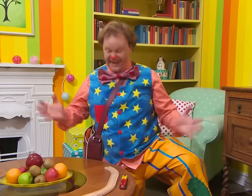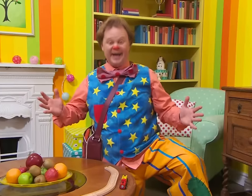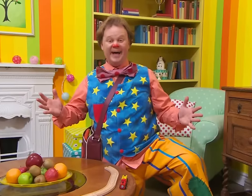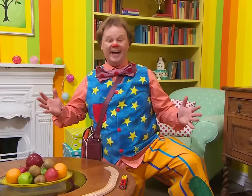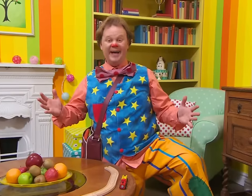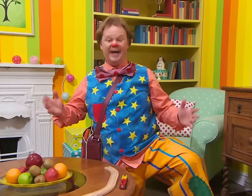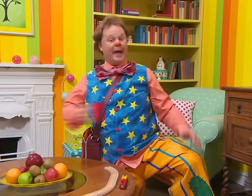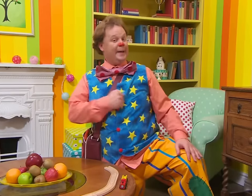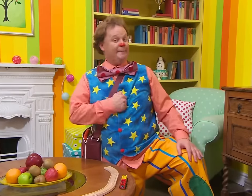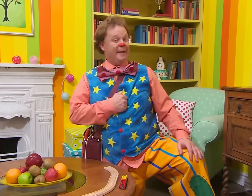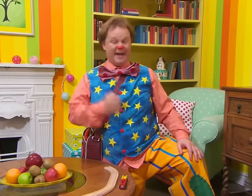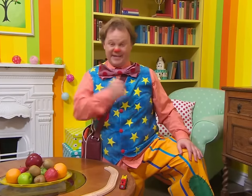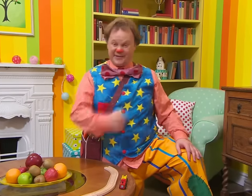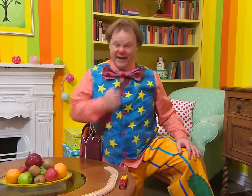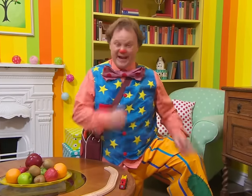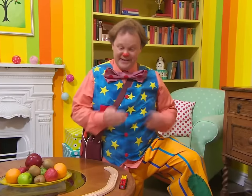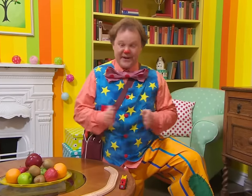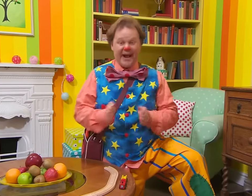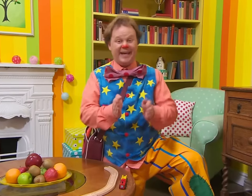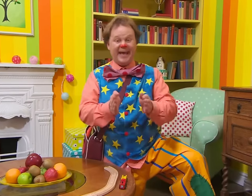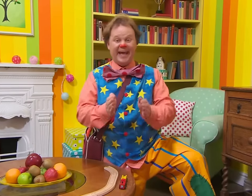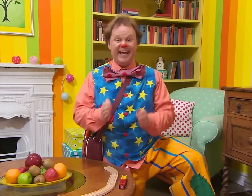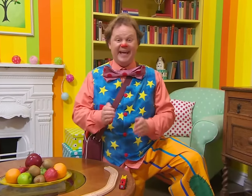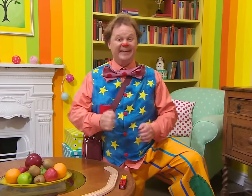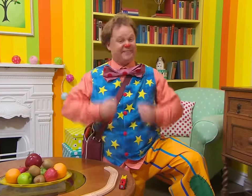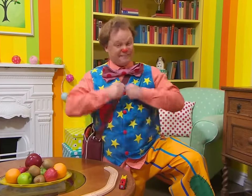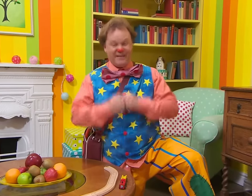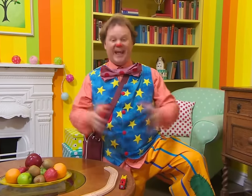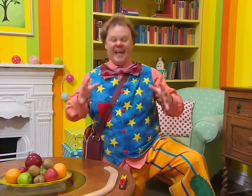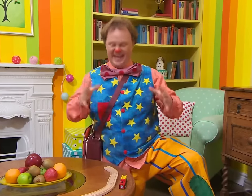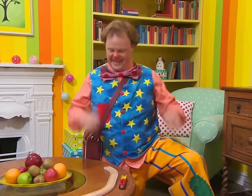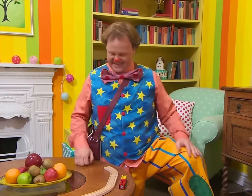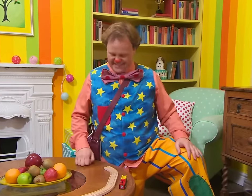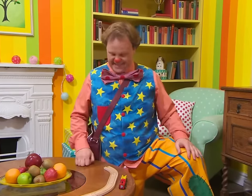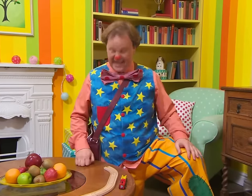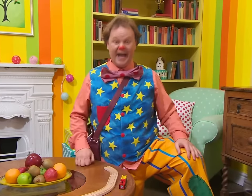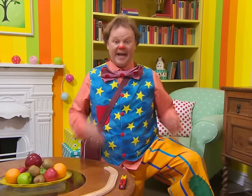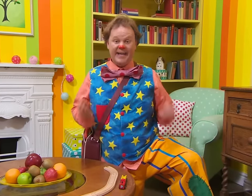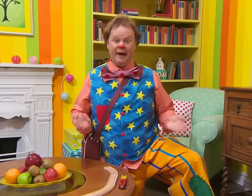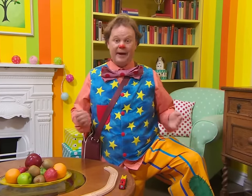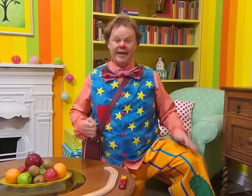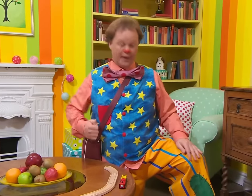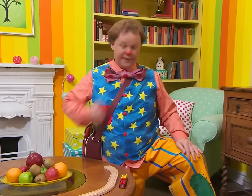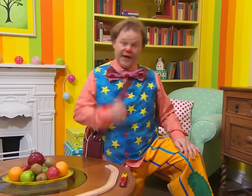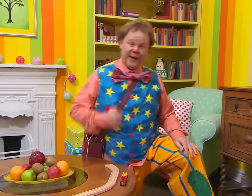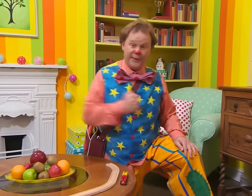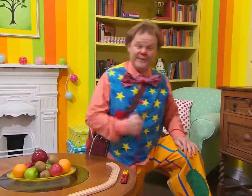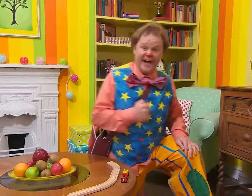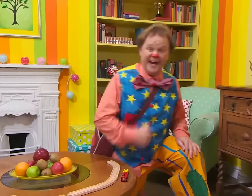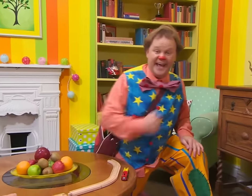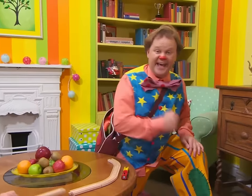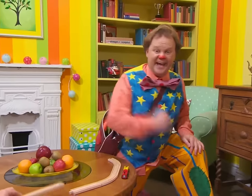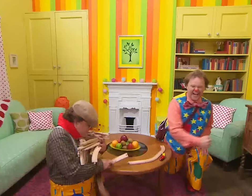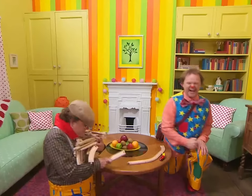Ta-da! My train track is finished. Now I can go on the whole journey.